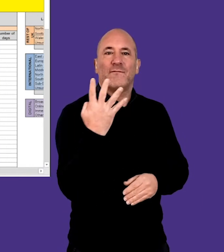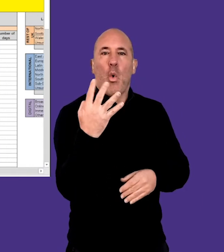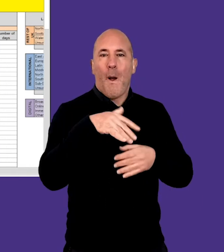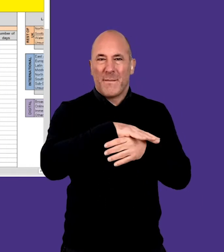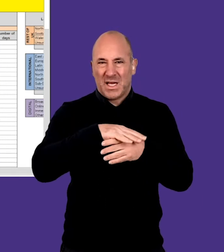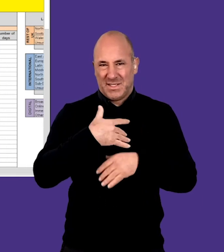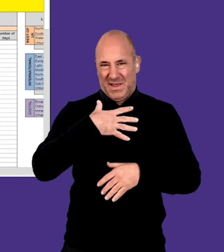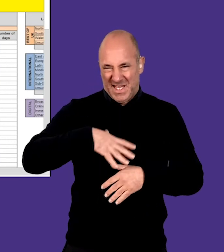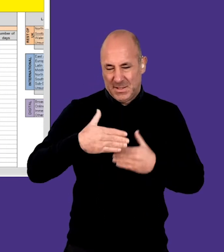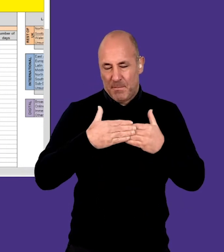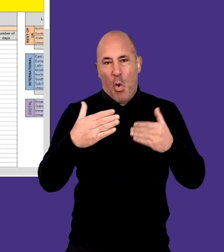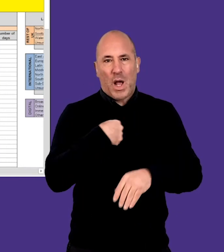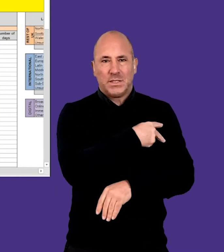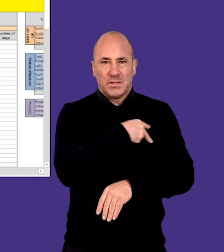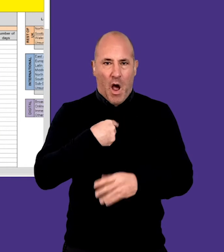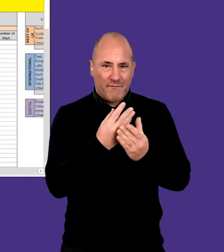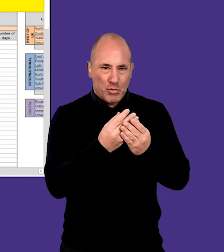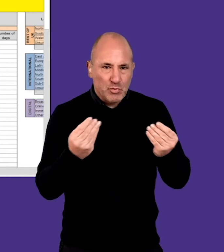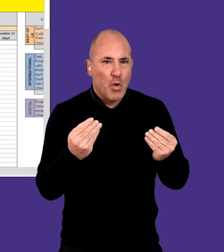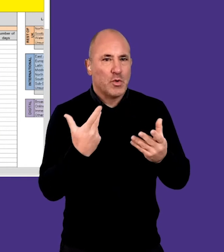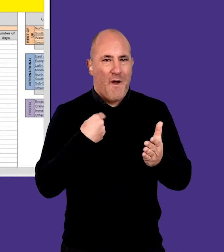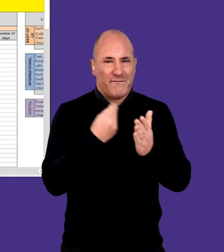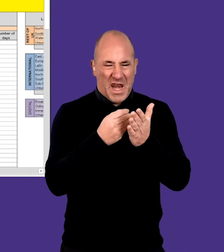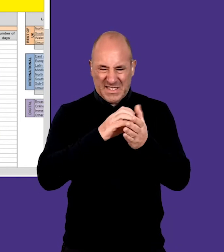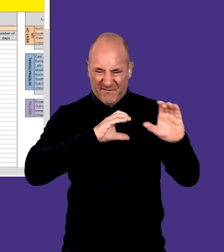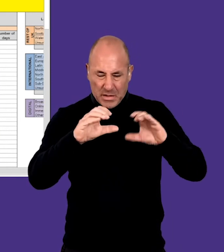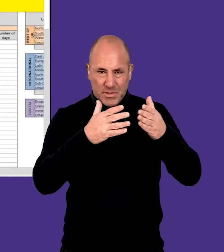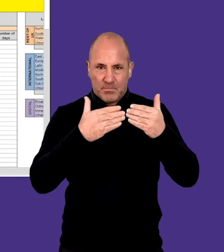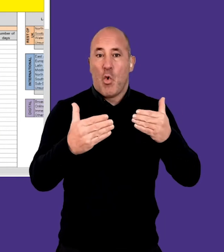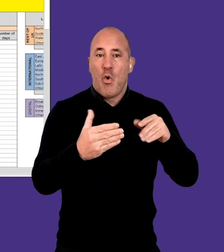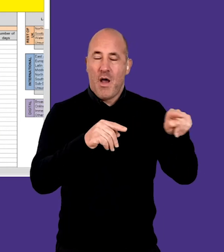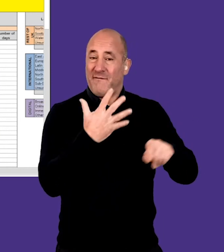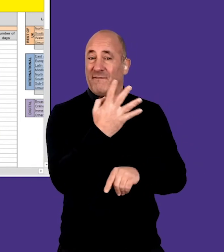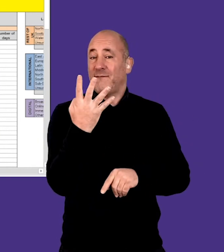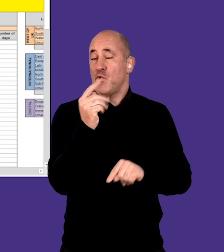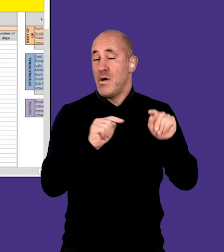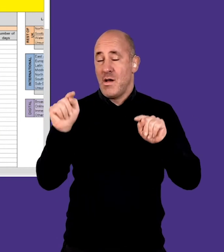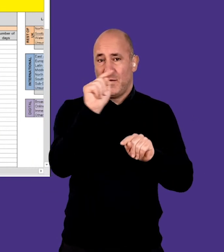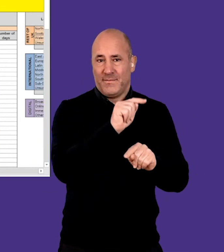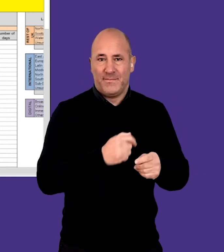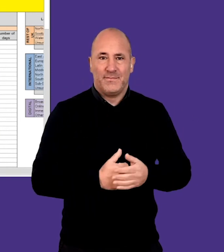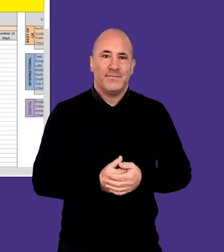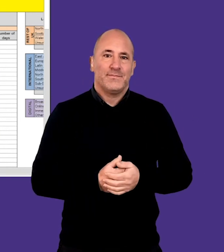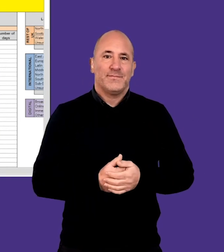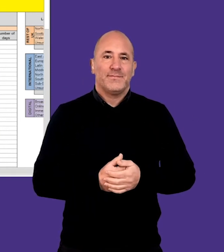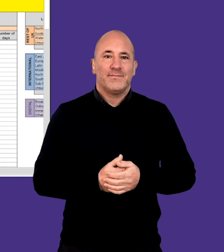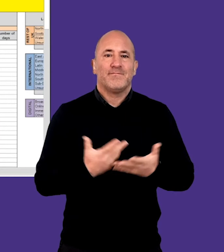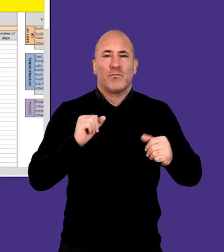we've identified where we want to increase both our staff resources and our financial investment. We'd